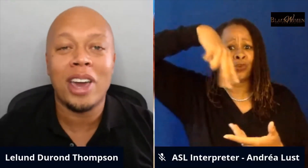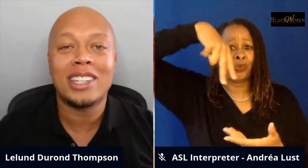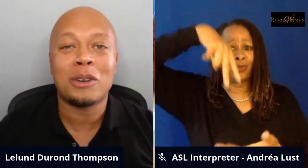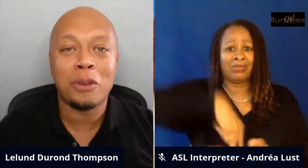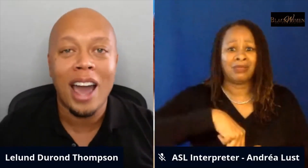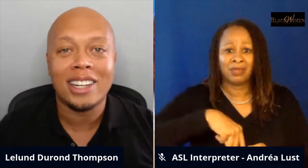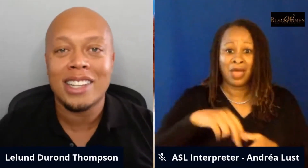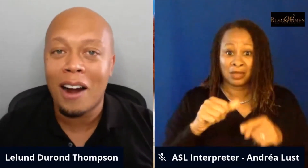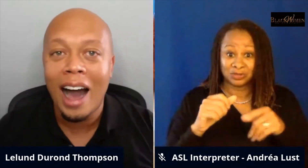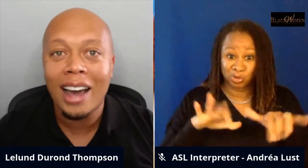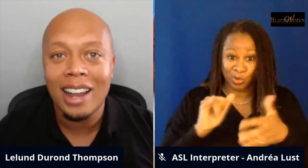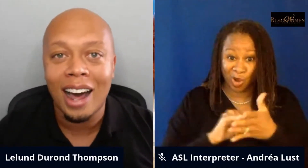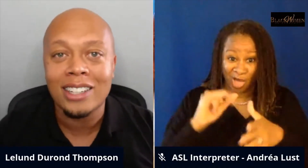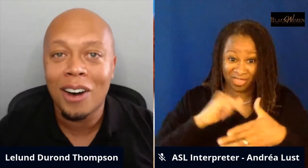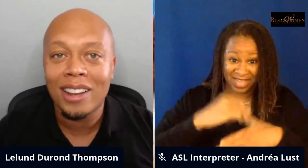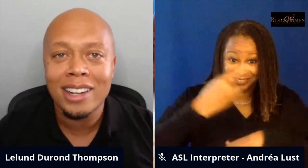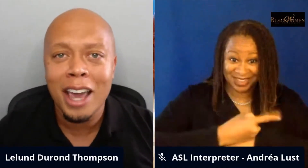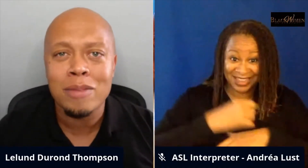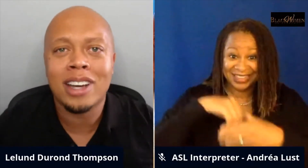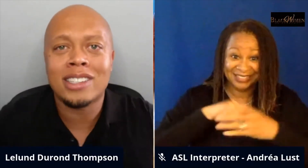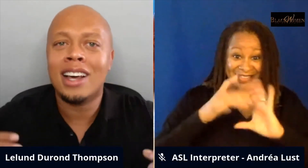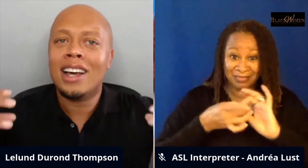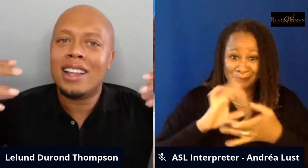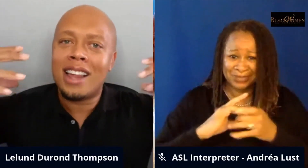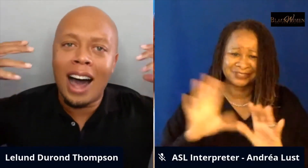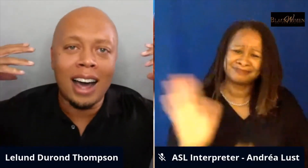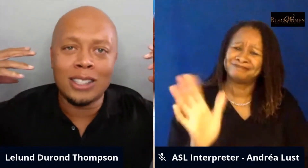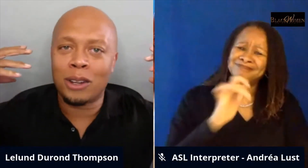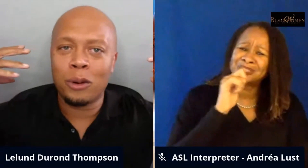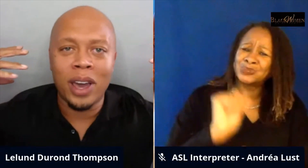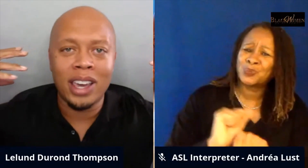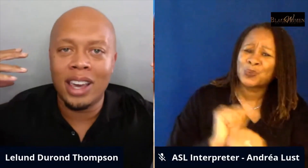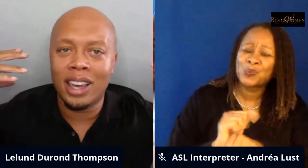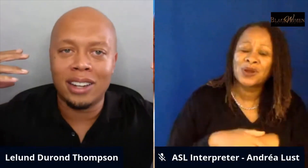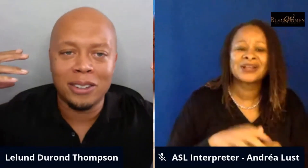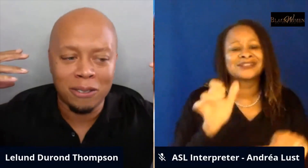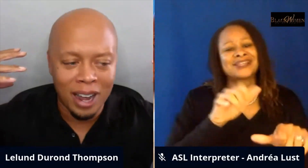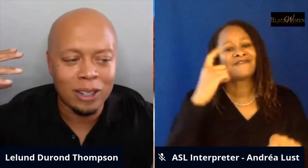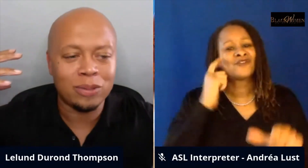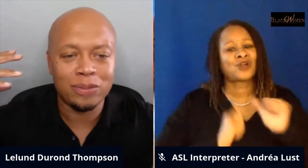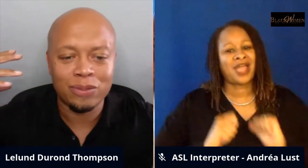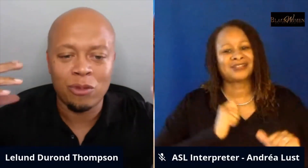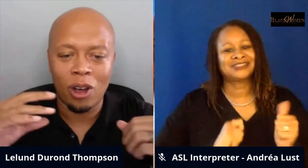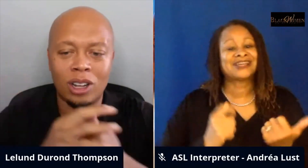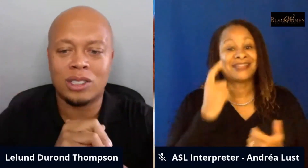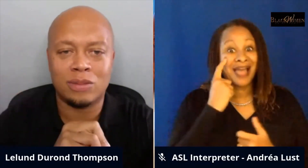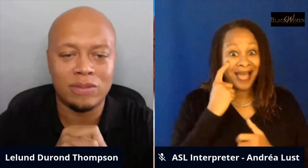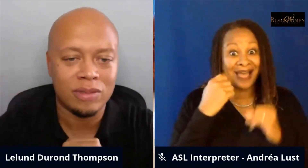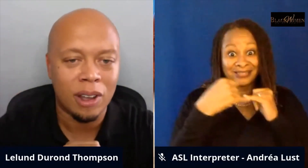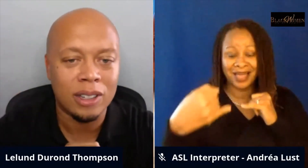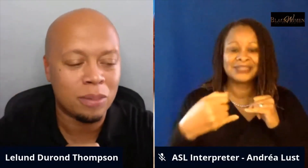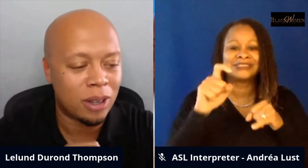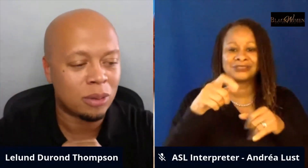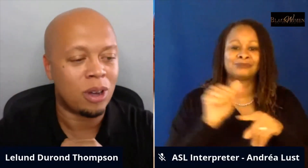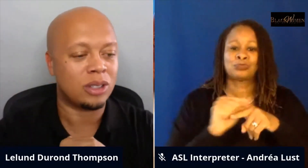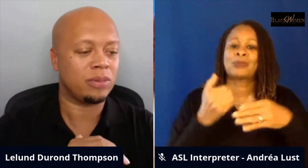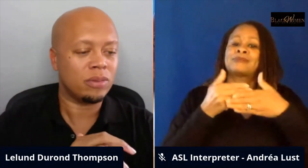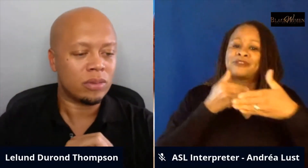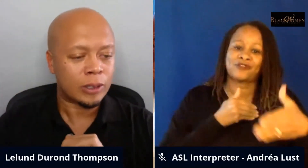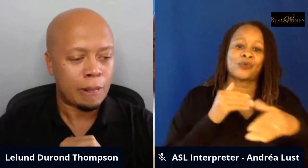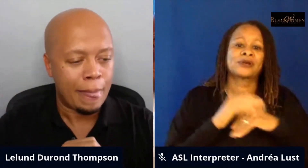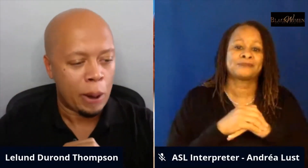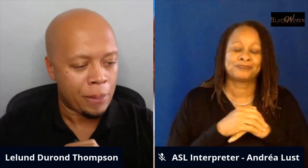cannot wait to practice our eye lines on the day because the eyes are the way in, right? Awesome, awesome, awesome,